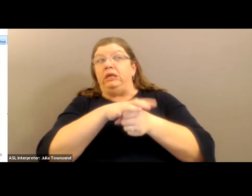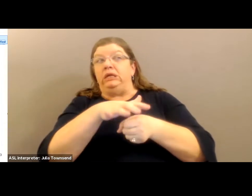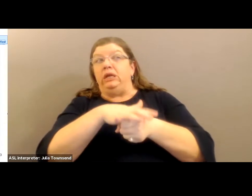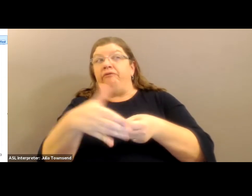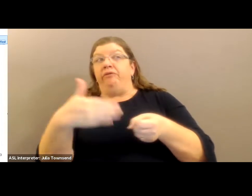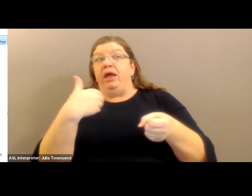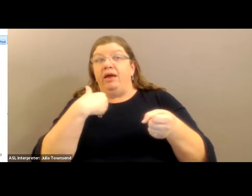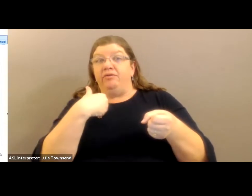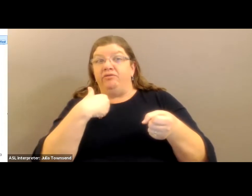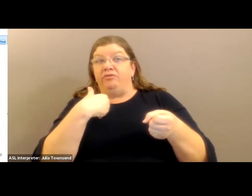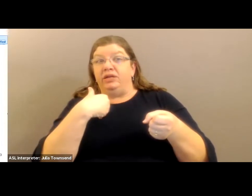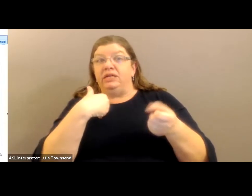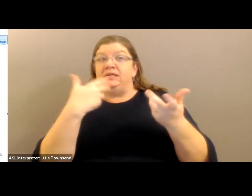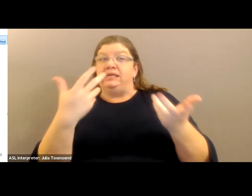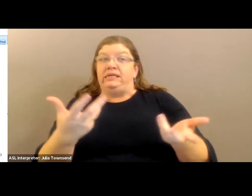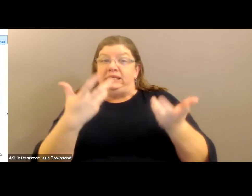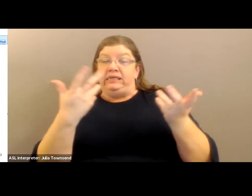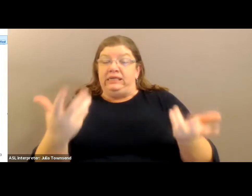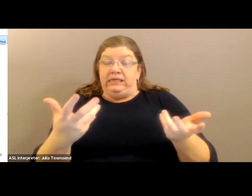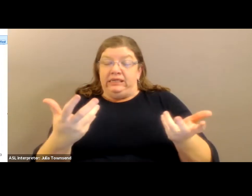money?